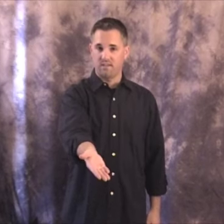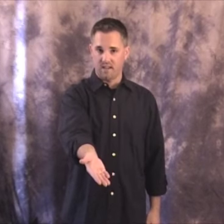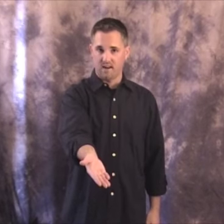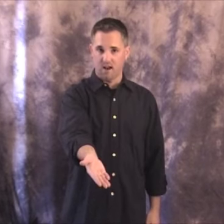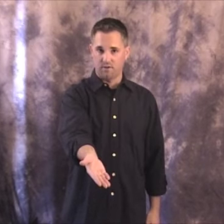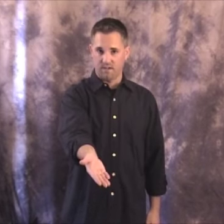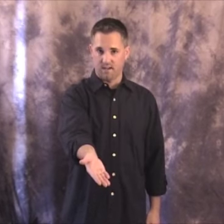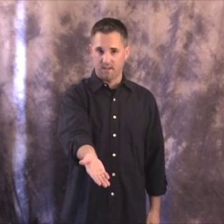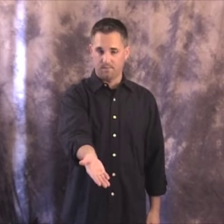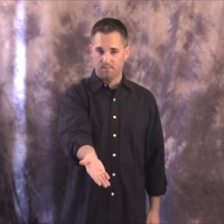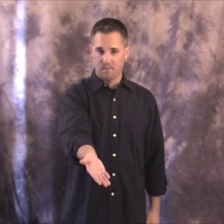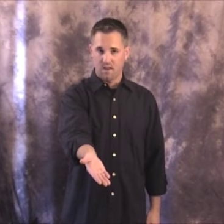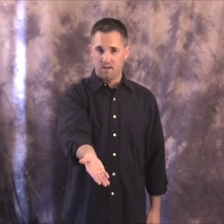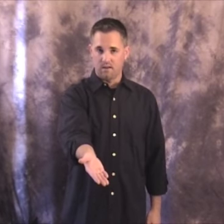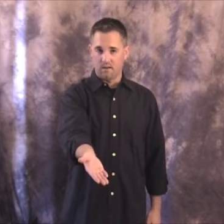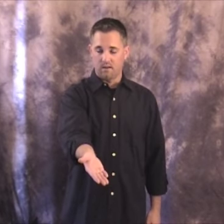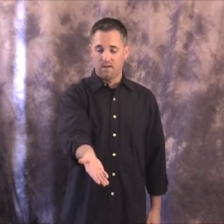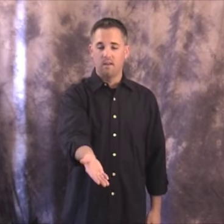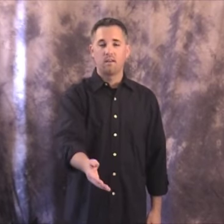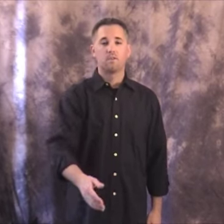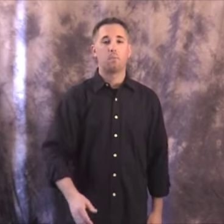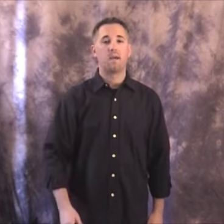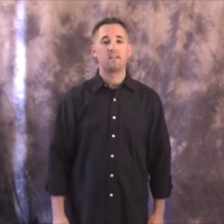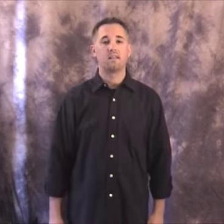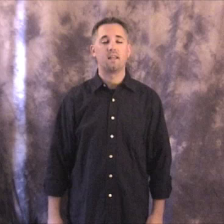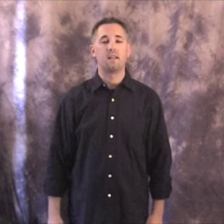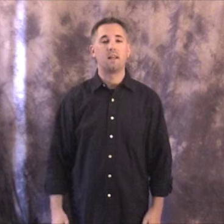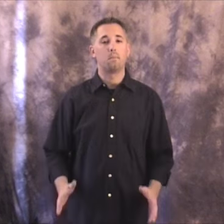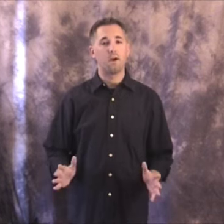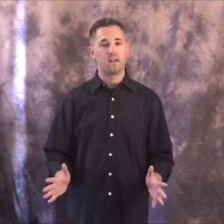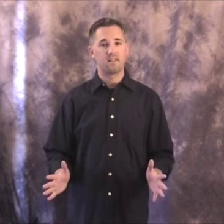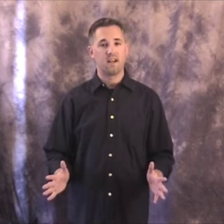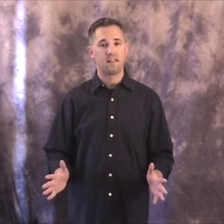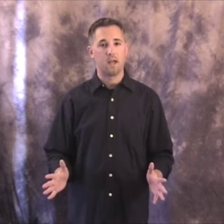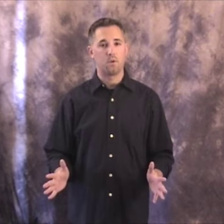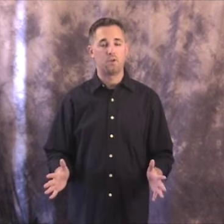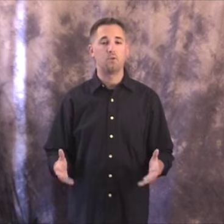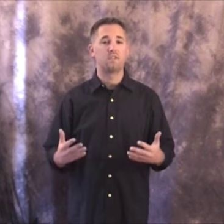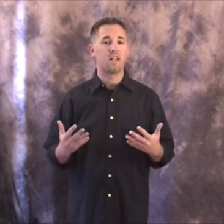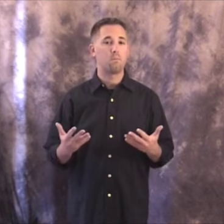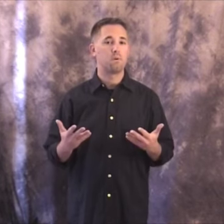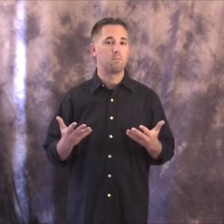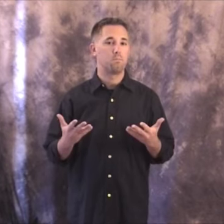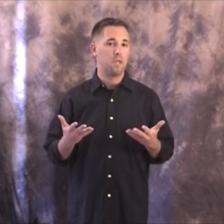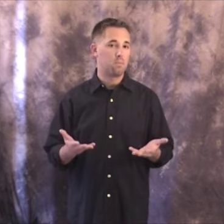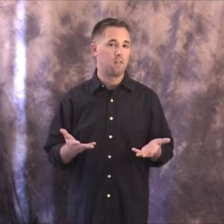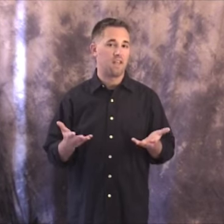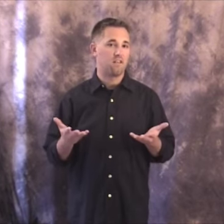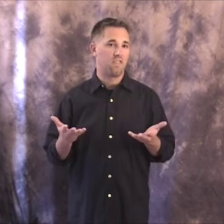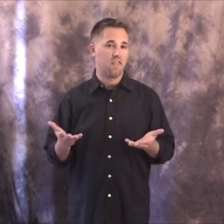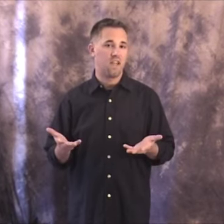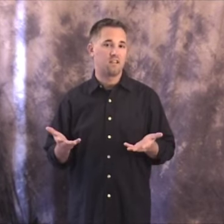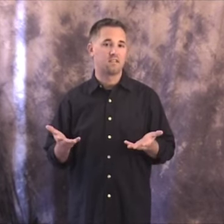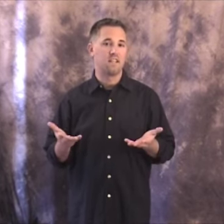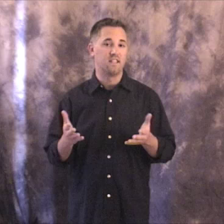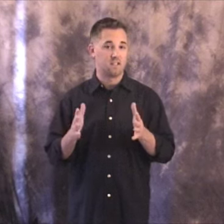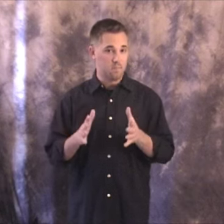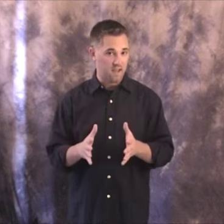Stan and I are standing. So basically, in American Sign Language, you set up people and things in